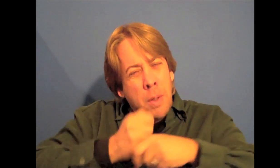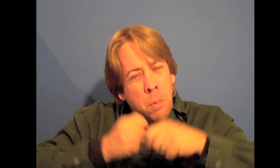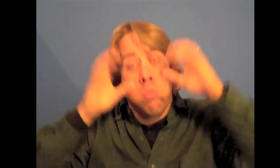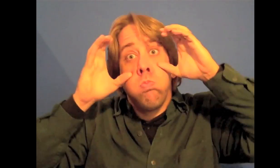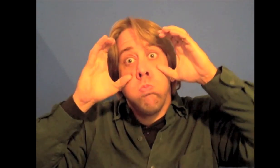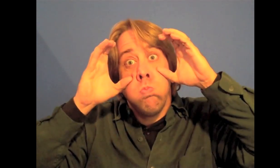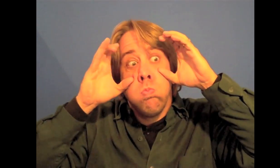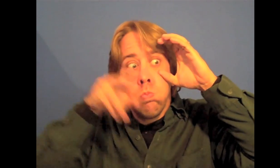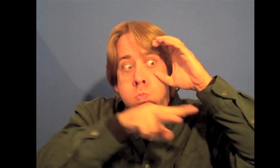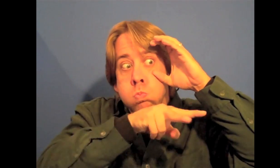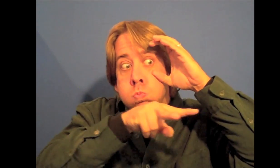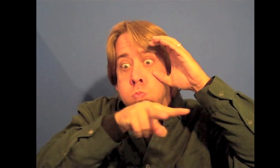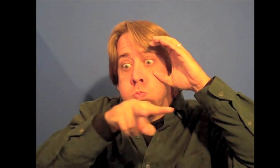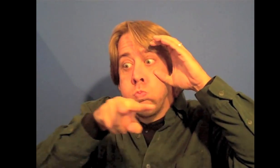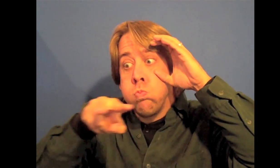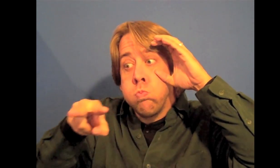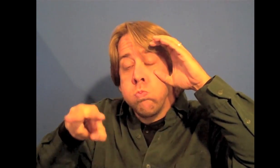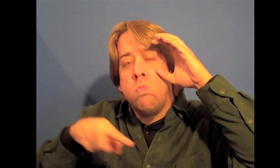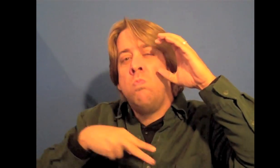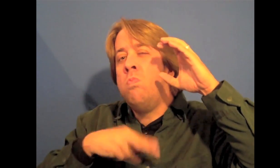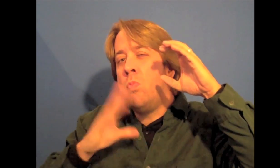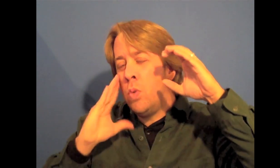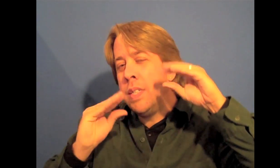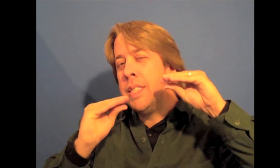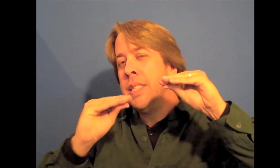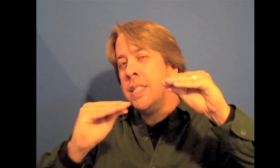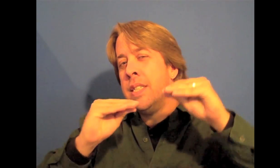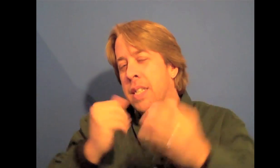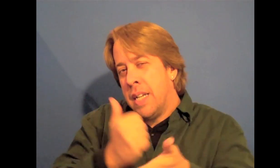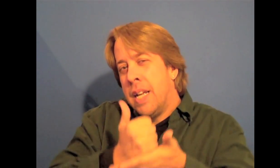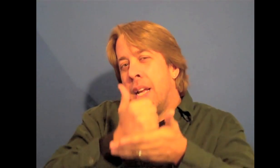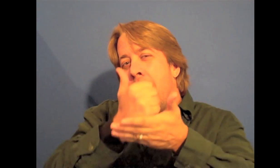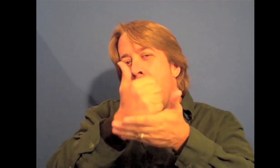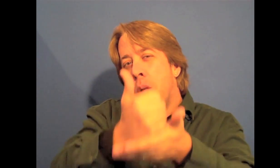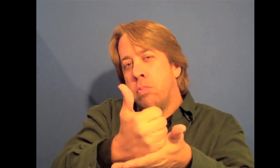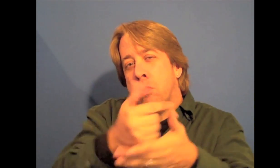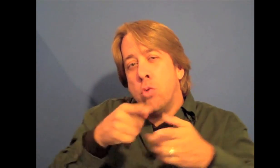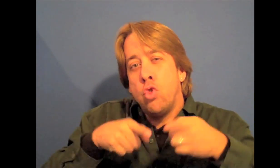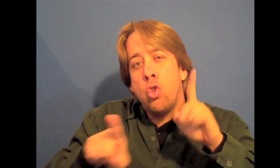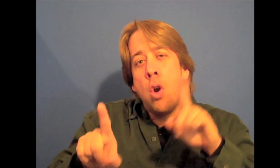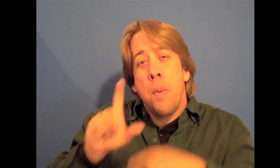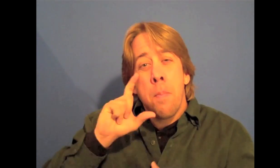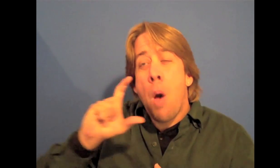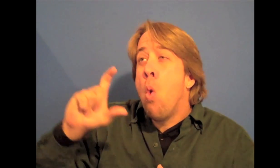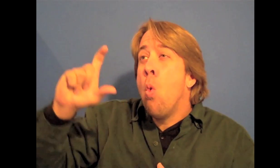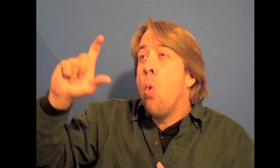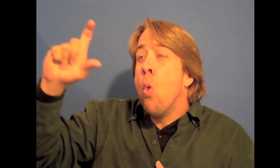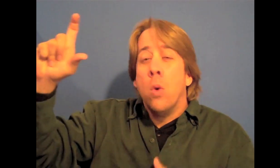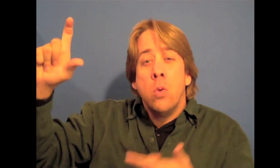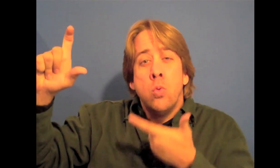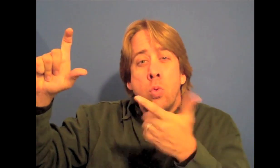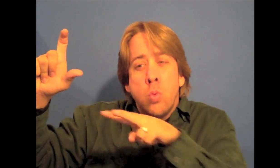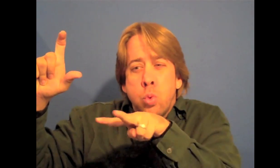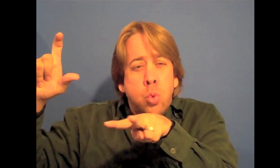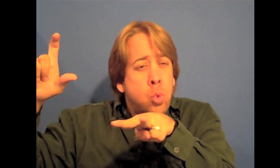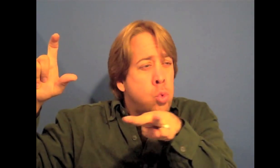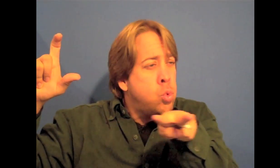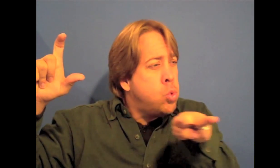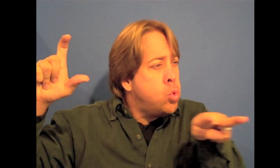to stay awake. Together we'd sing to the full white moon and dance to the sweep of stars until your eyes were